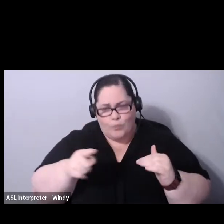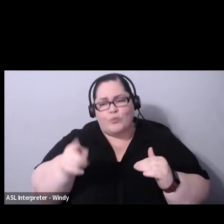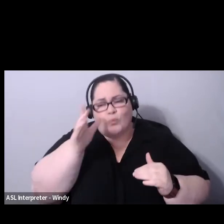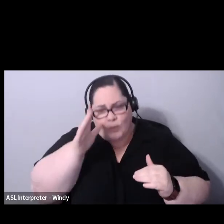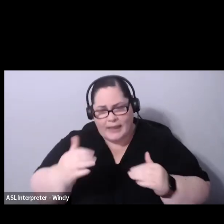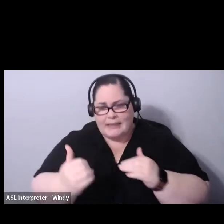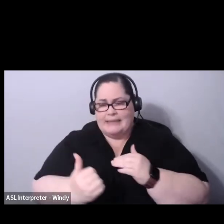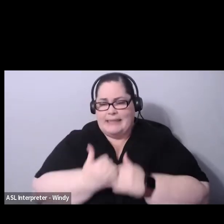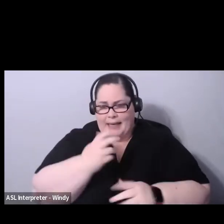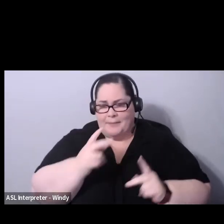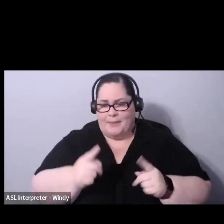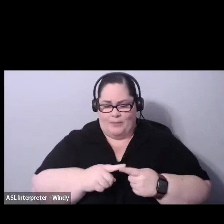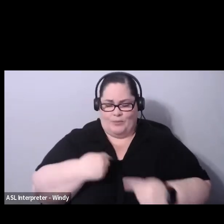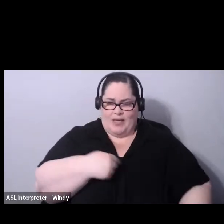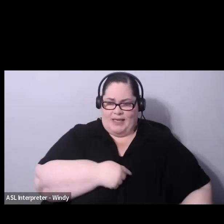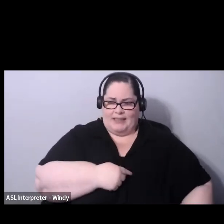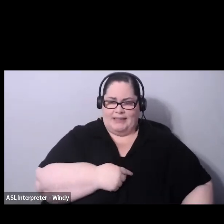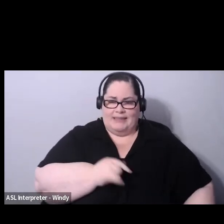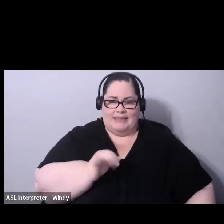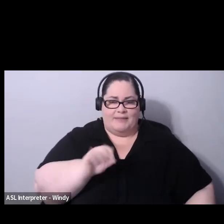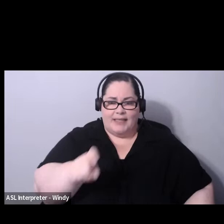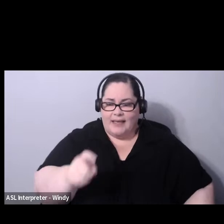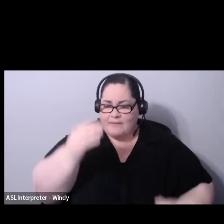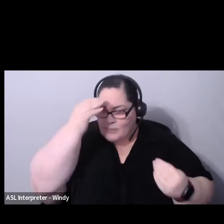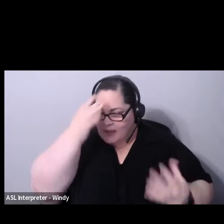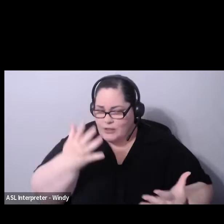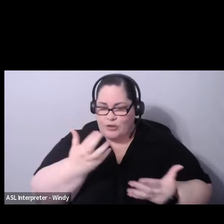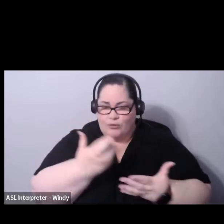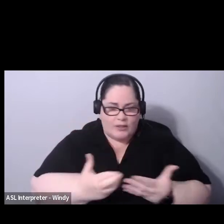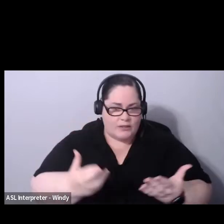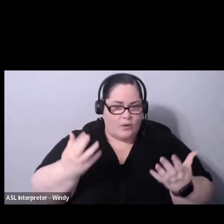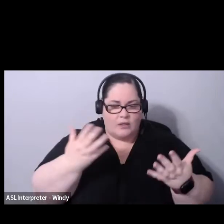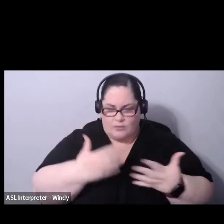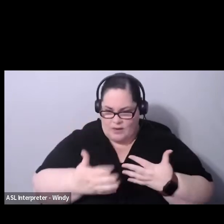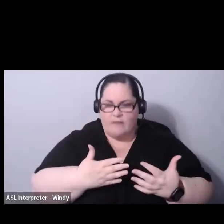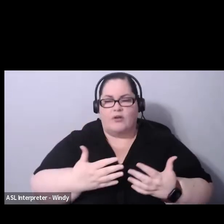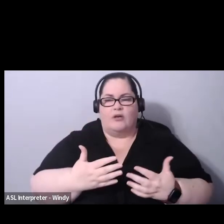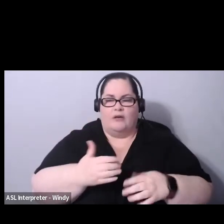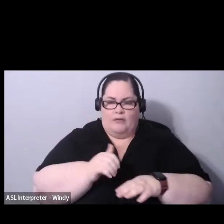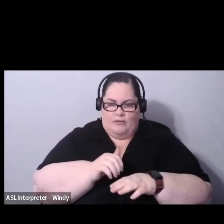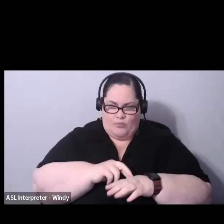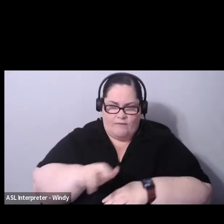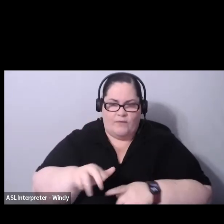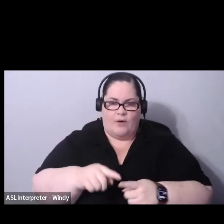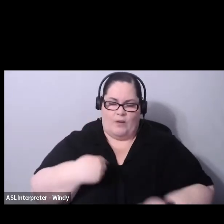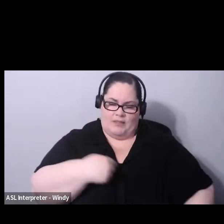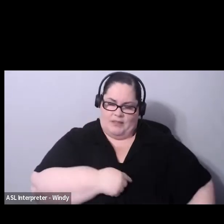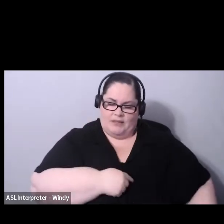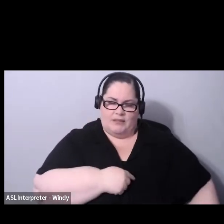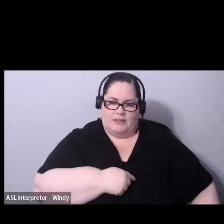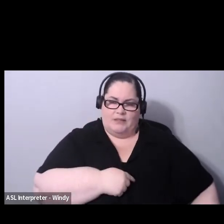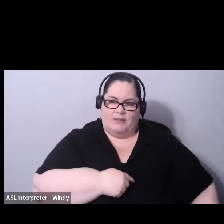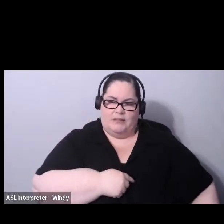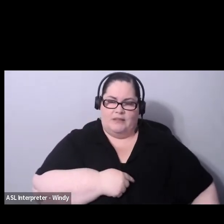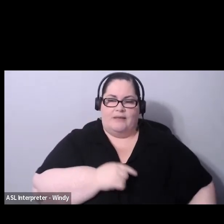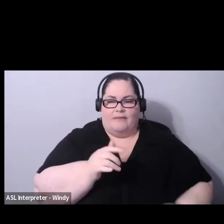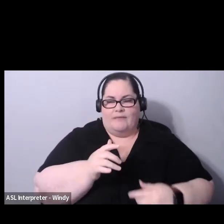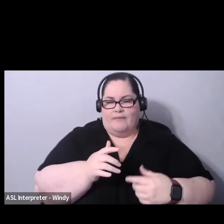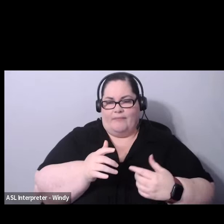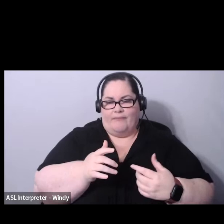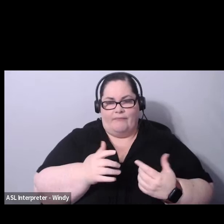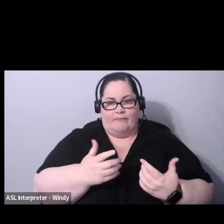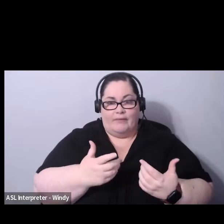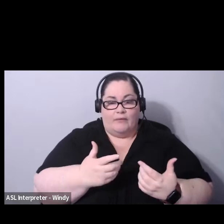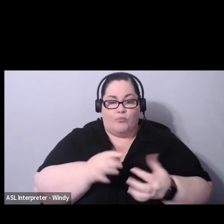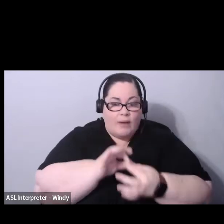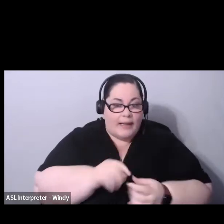any information or resources regarding hearing loss and navigating being hard of hearing. That's what we're here